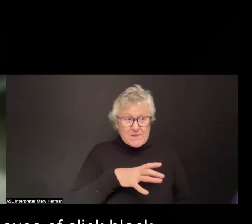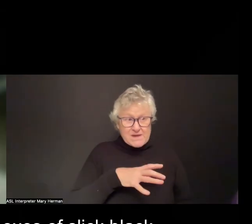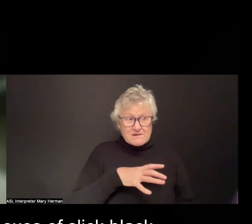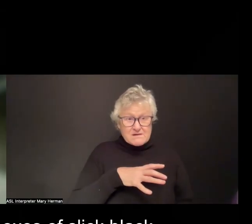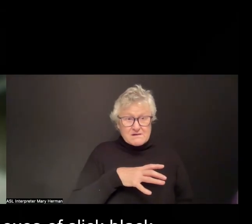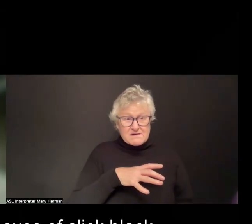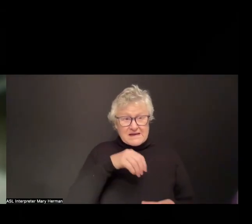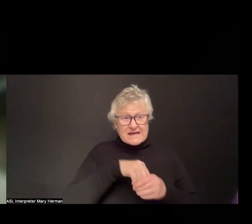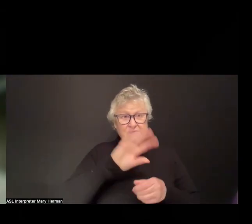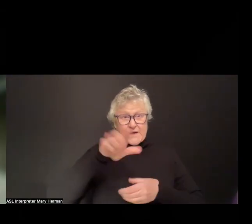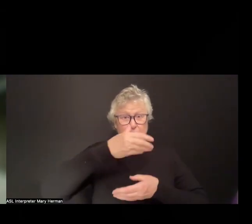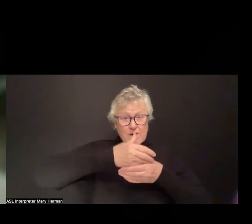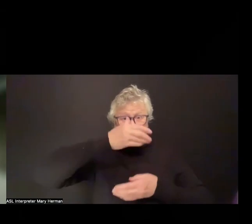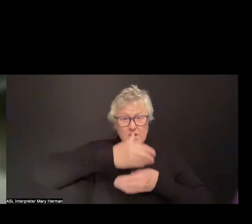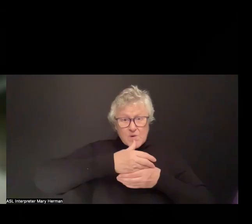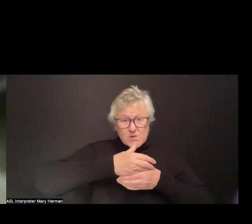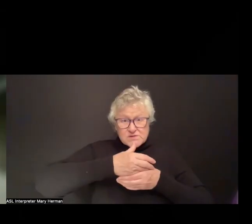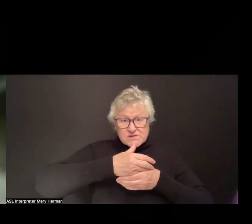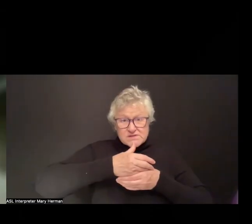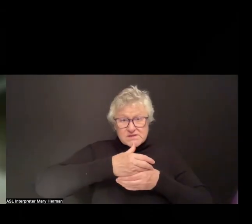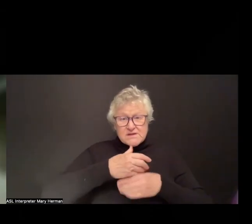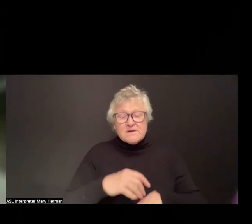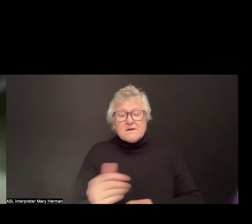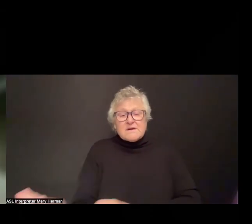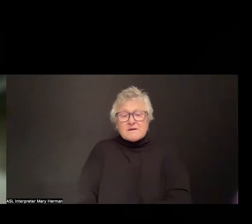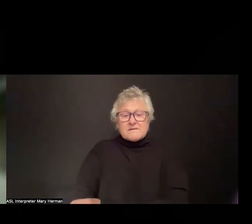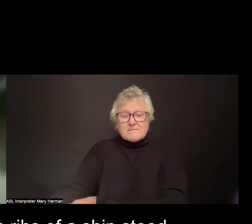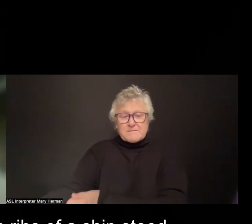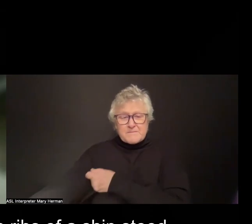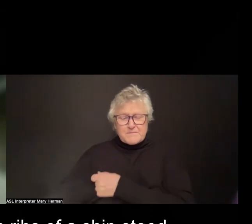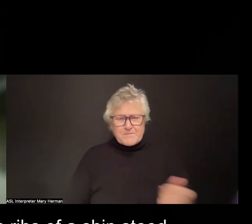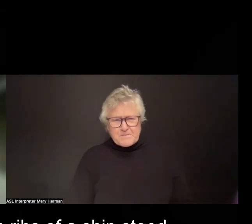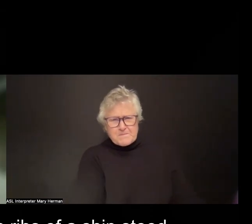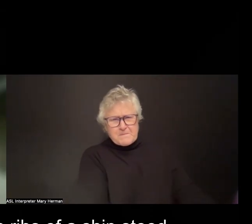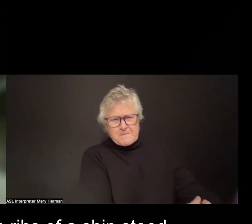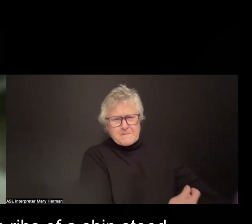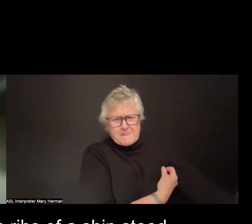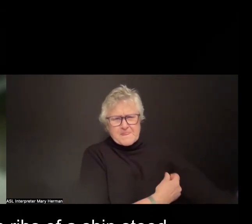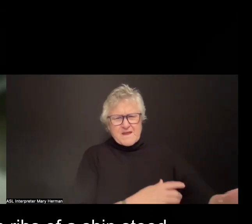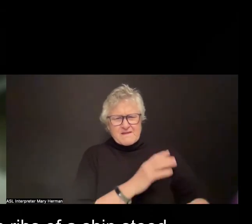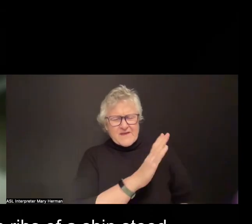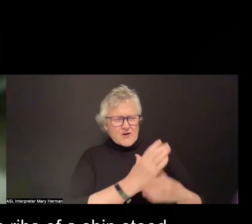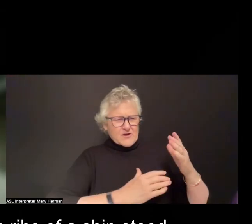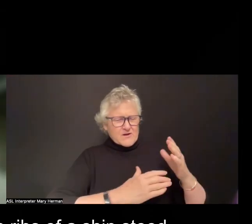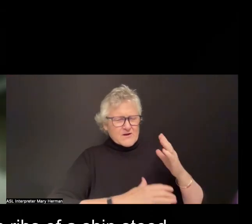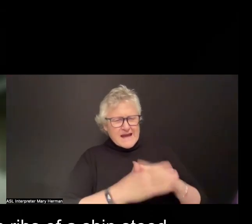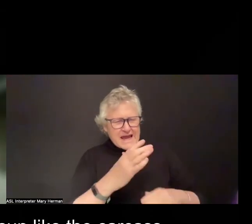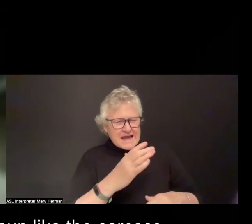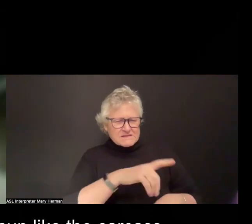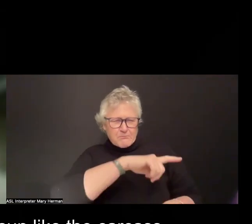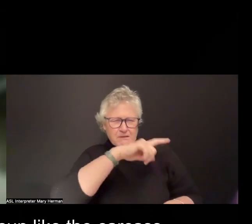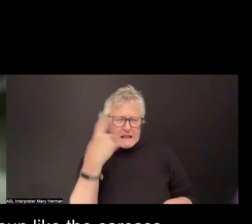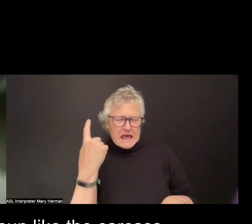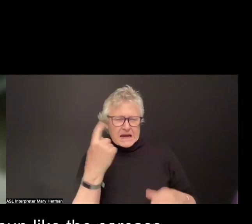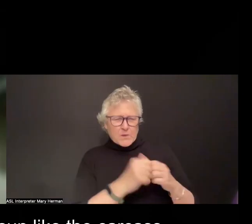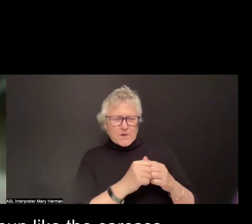deep rustled as their claws scrabbled for escape. The naked wooden ribs of a ship stood sentinel in Thornton's shipyard,